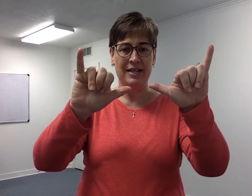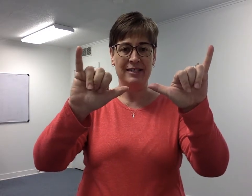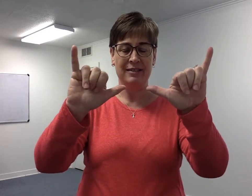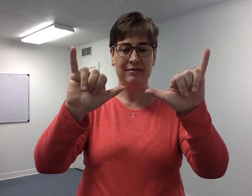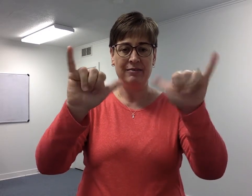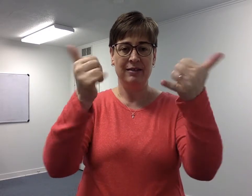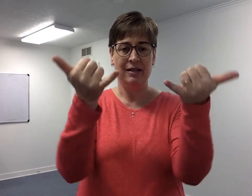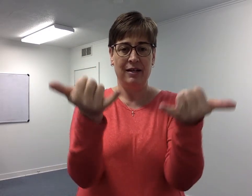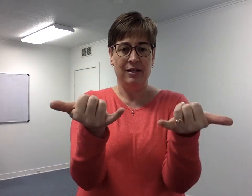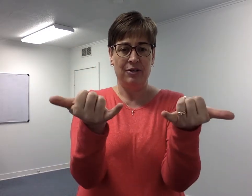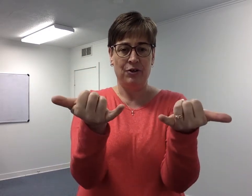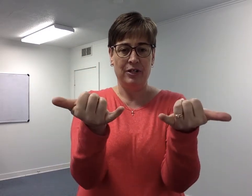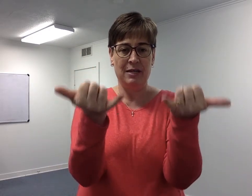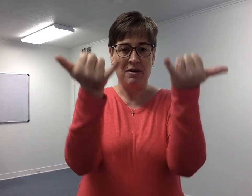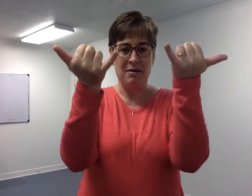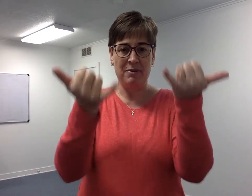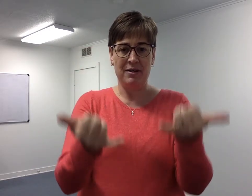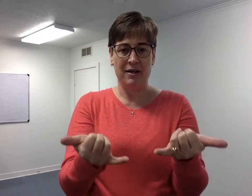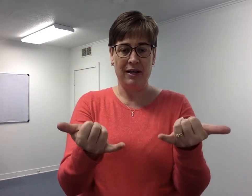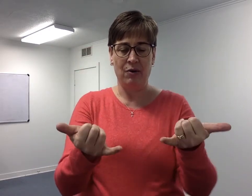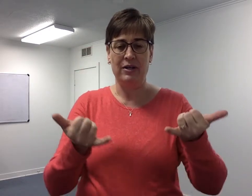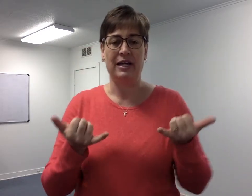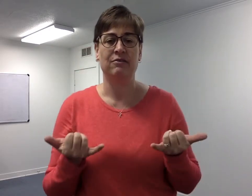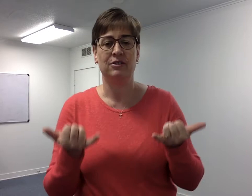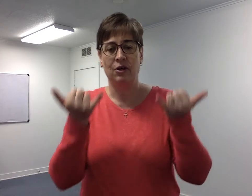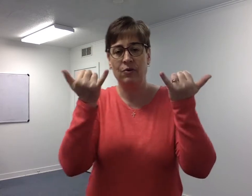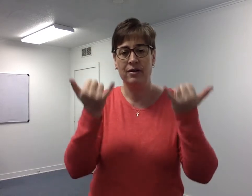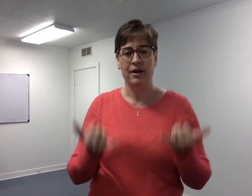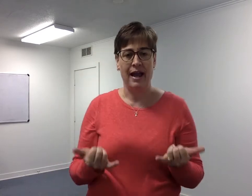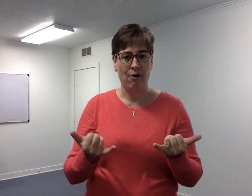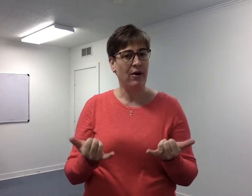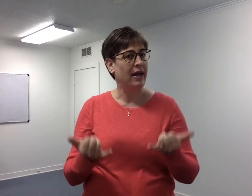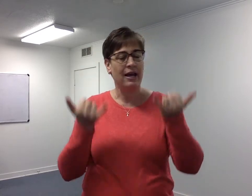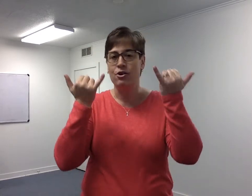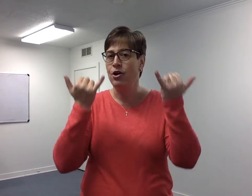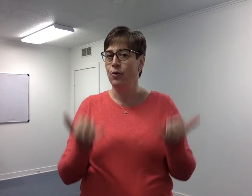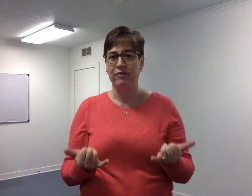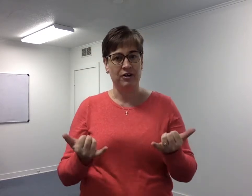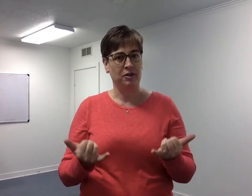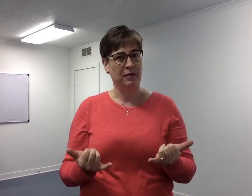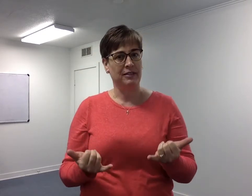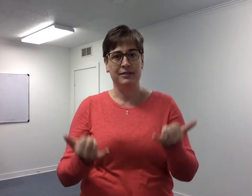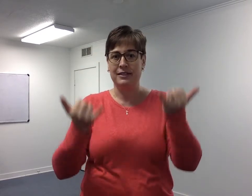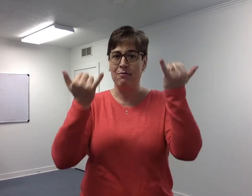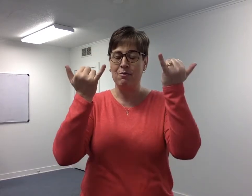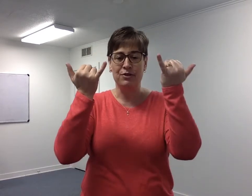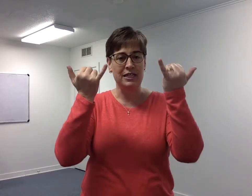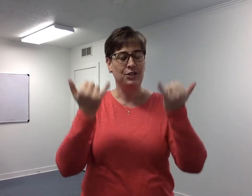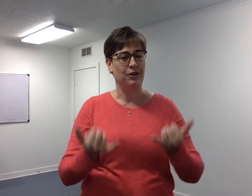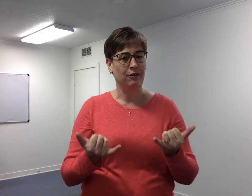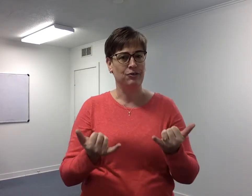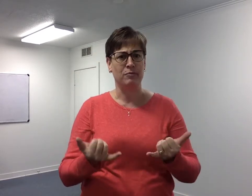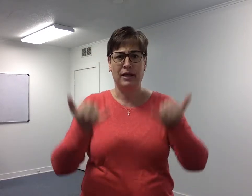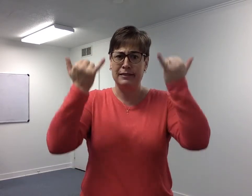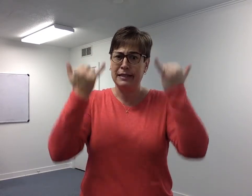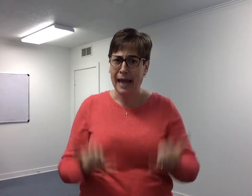Y's, turning them up, and going down. So now, and I know we've talked about this because I remember teaching on the Zoom class,